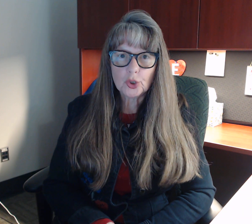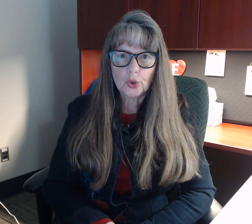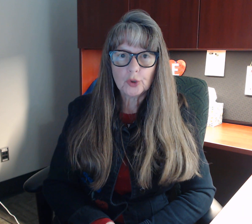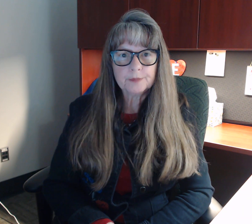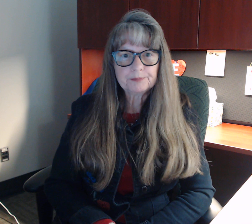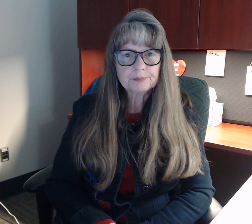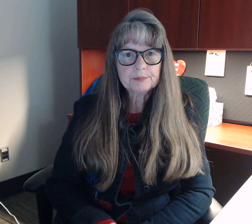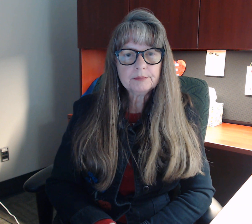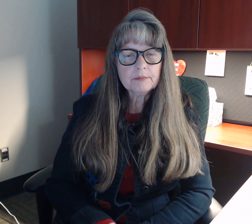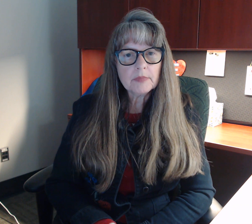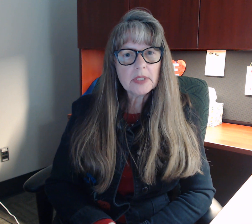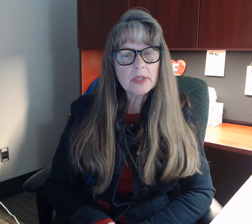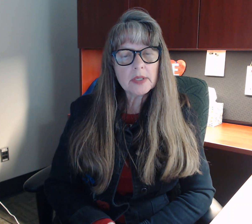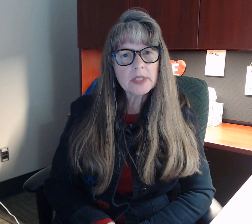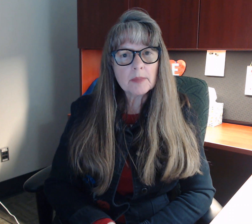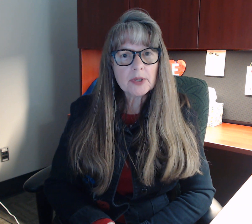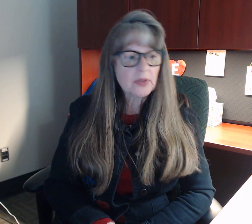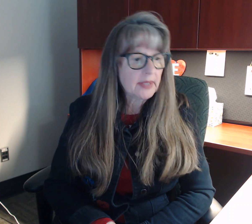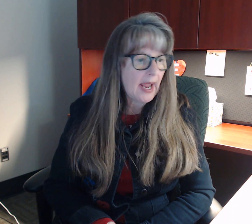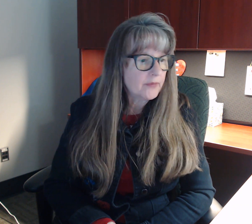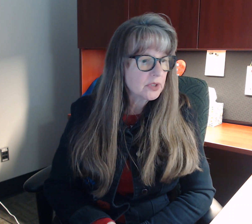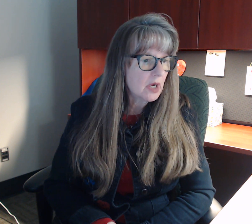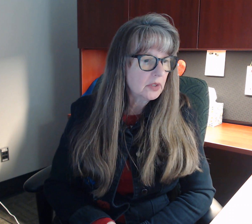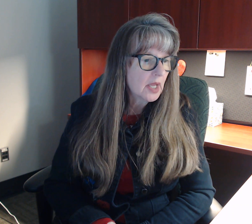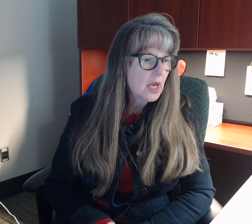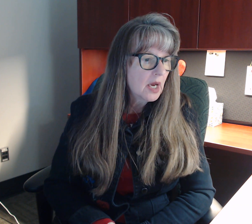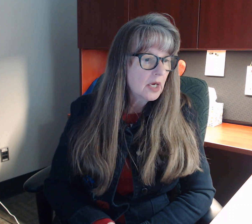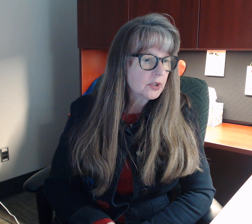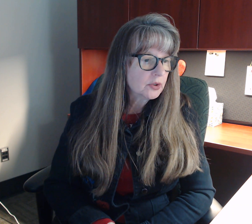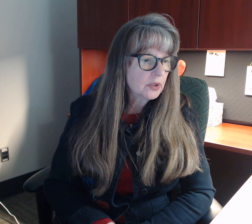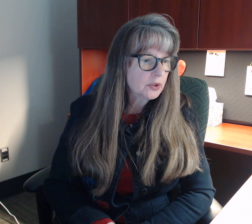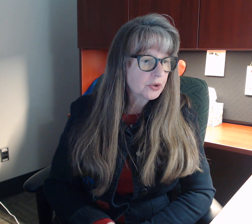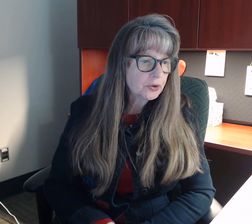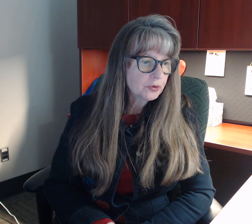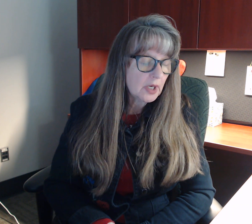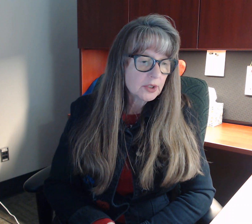winter celebration that they have is called Ashura,